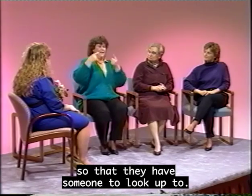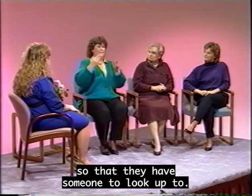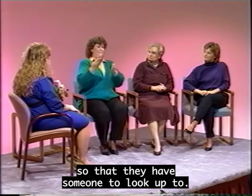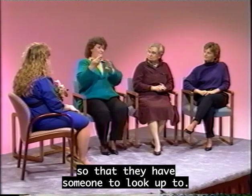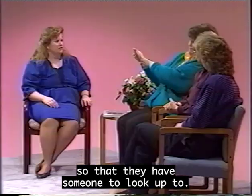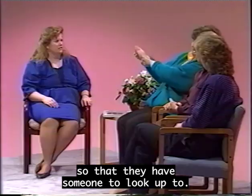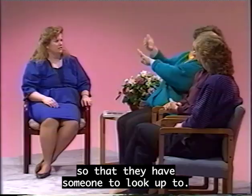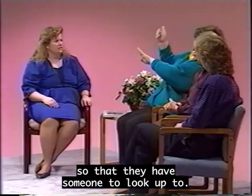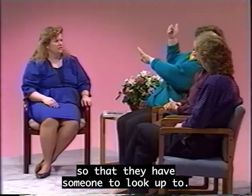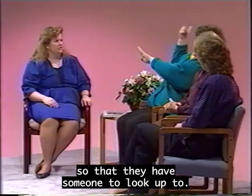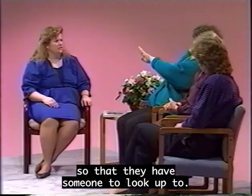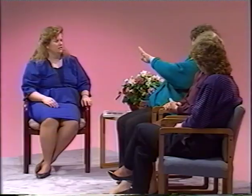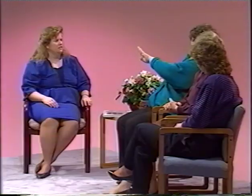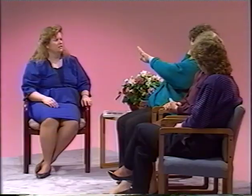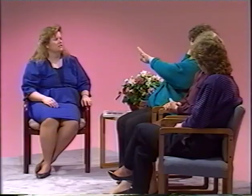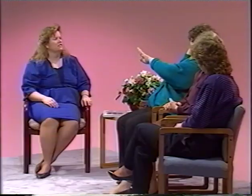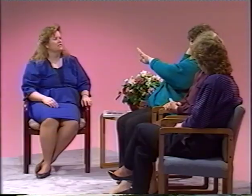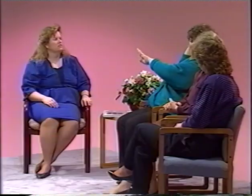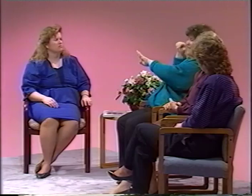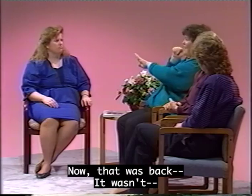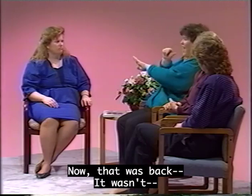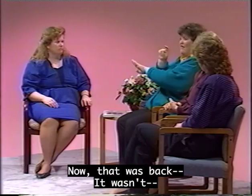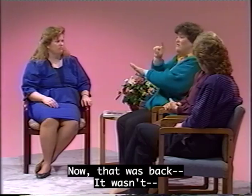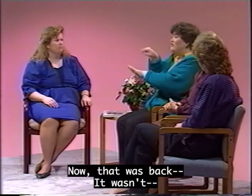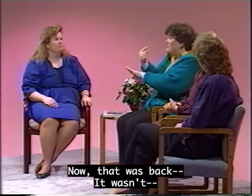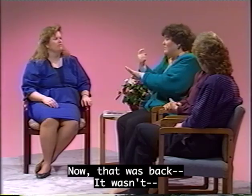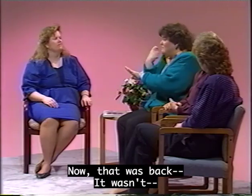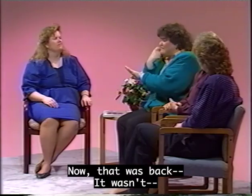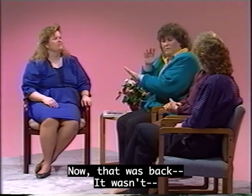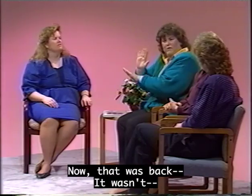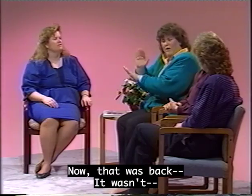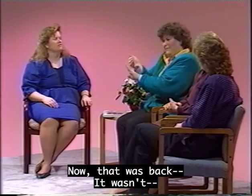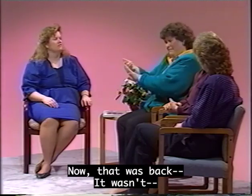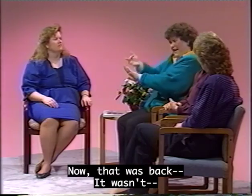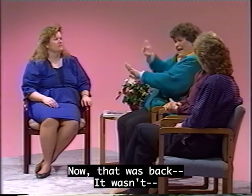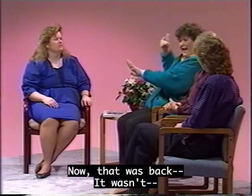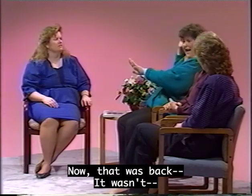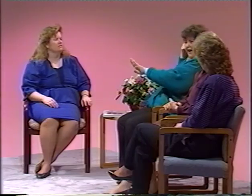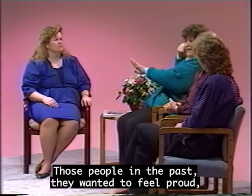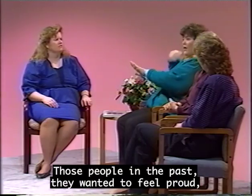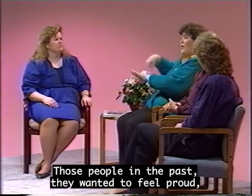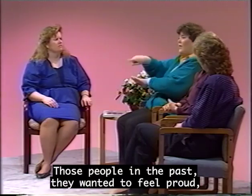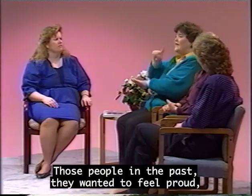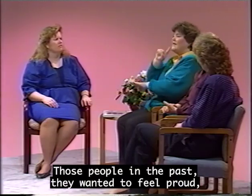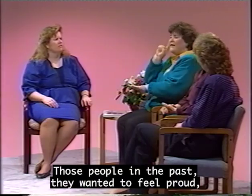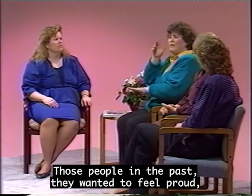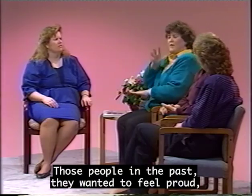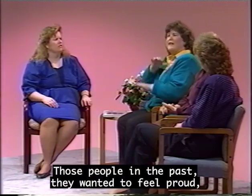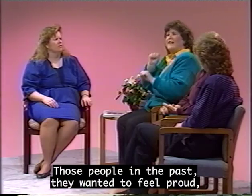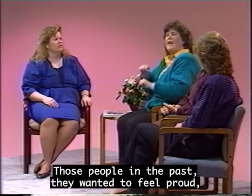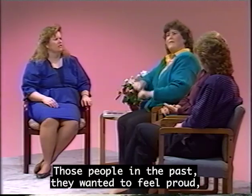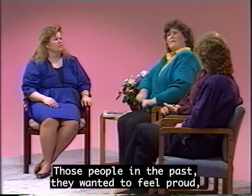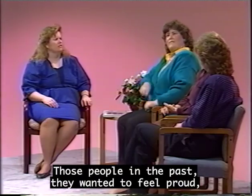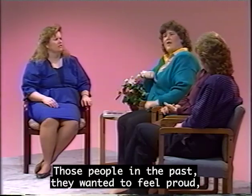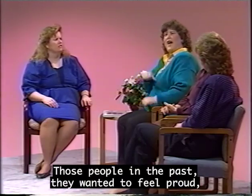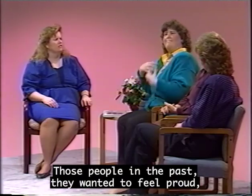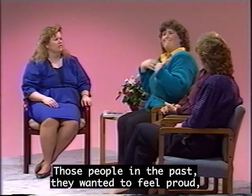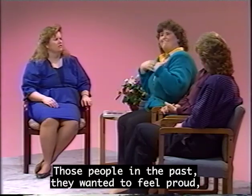look up to. Now that was back. It wasn't, it was those people in the past. They wanted to